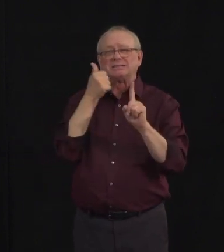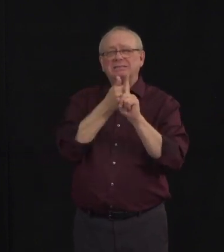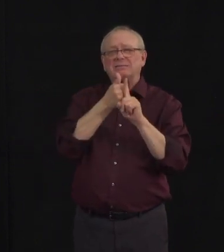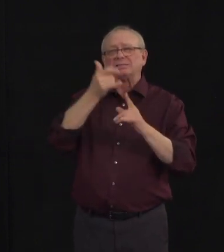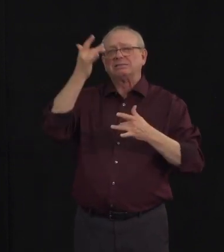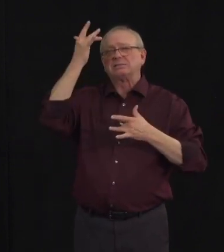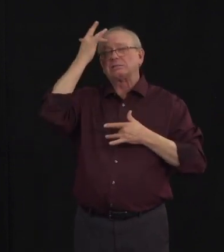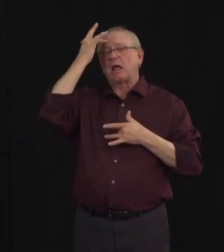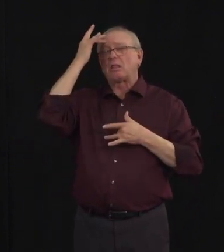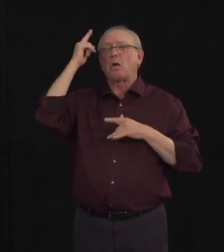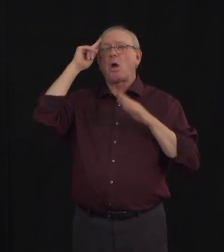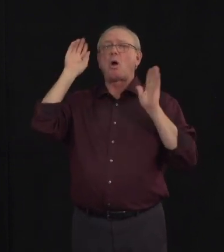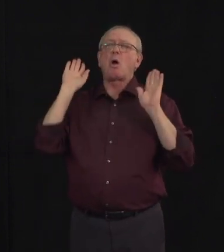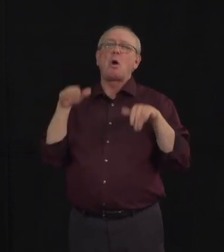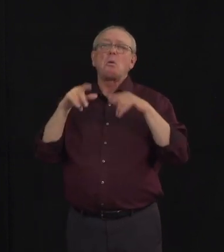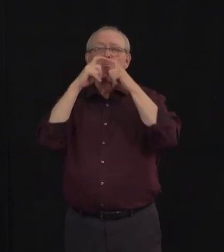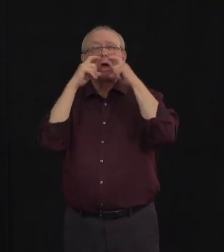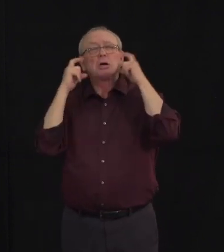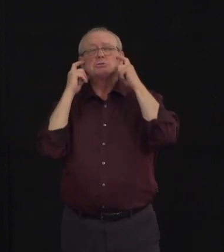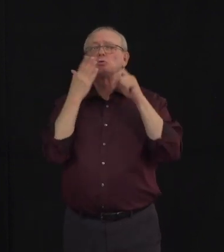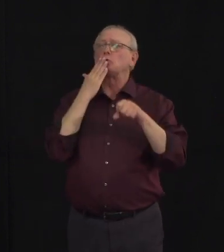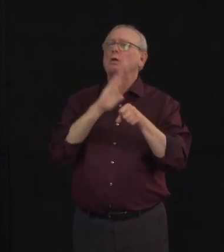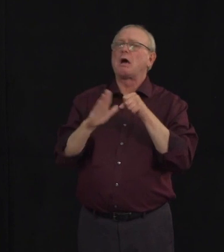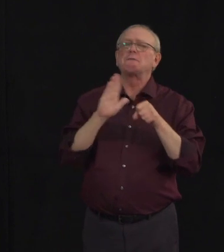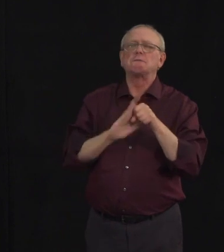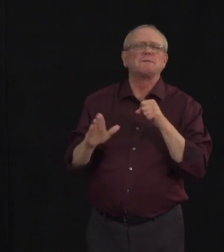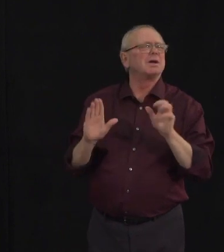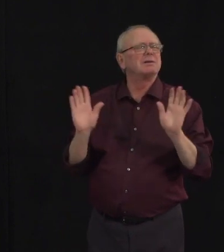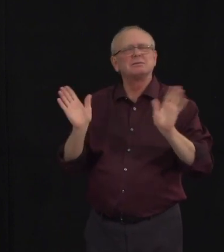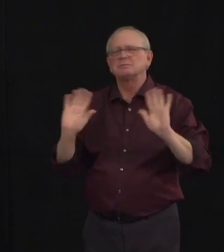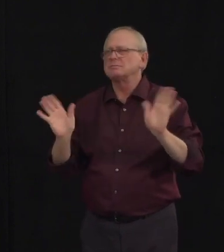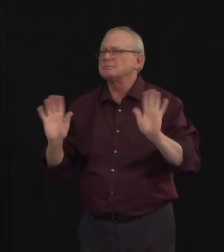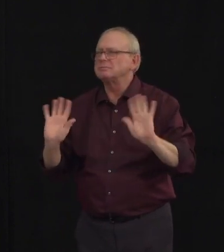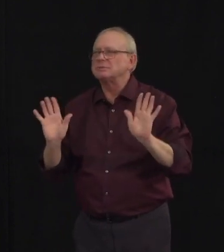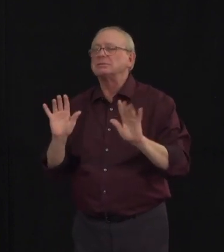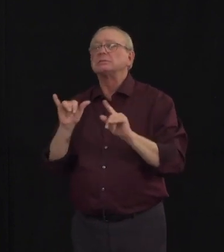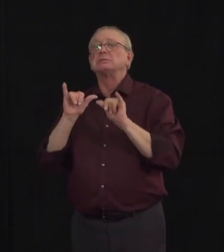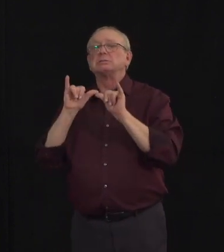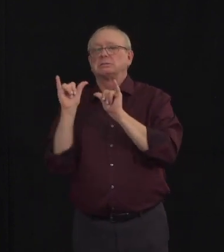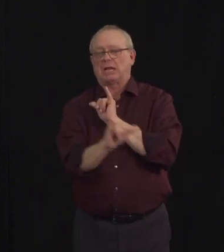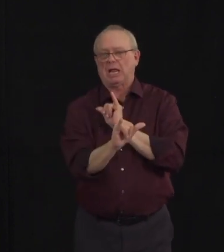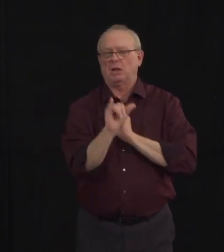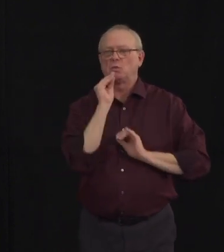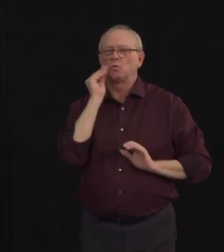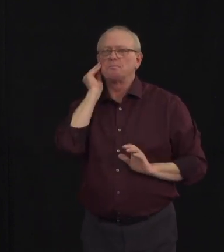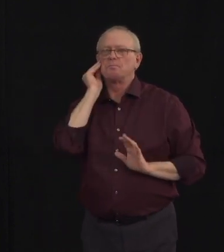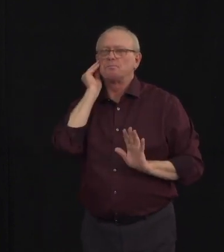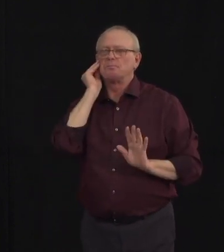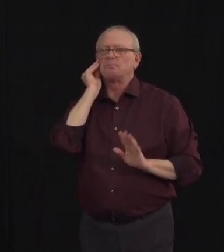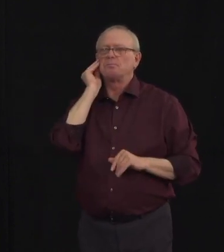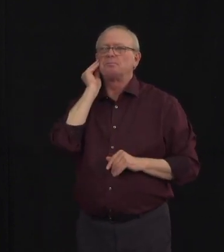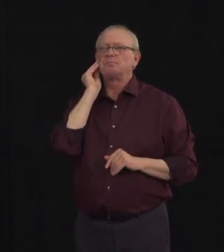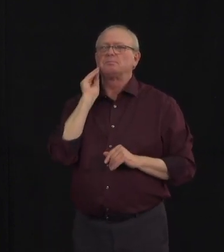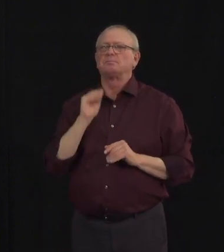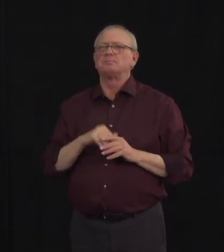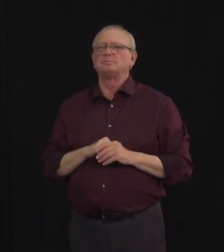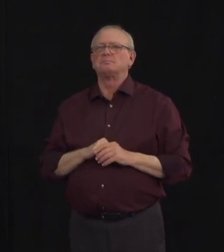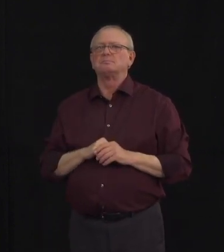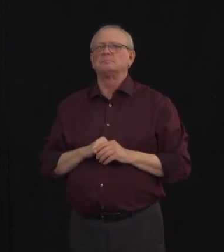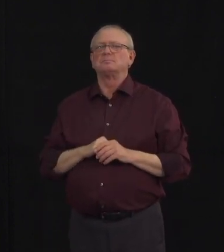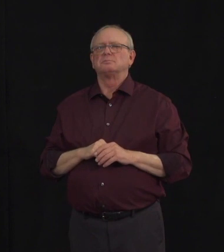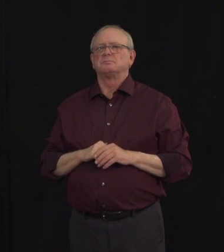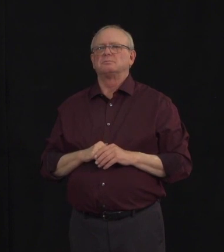protect others if you're feeling sick, so you should not be out and about in the public, even with a mask, if you're feeling sick, except